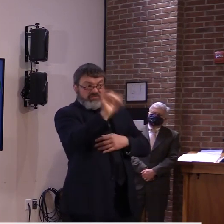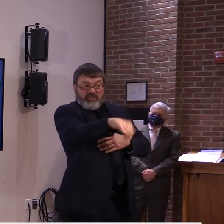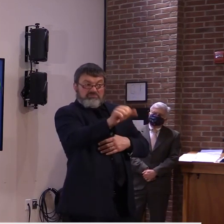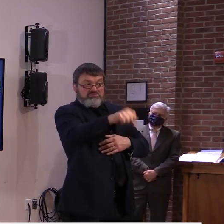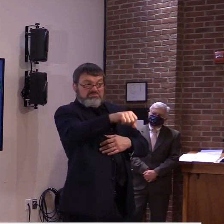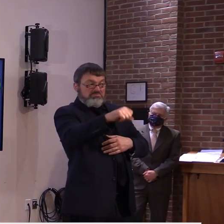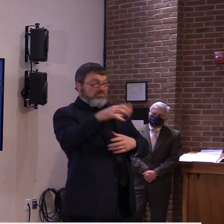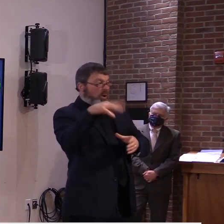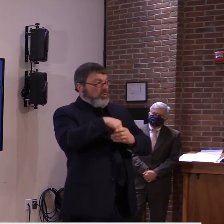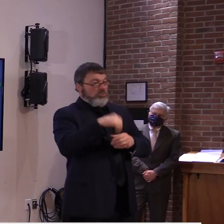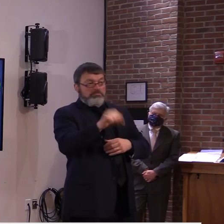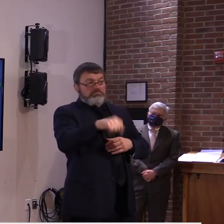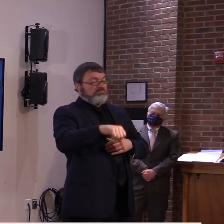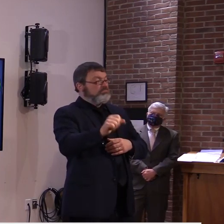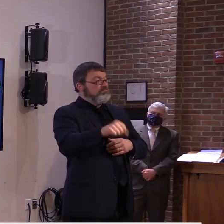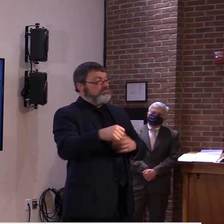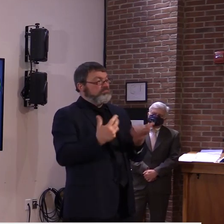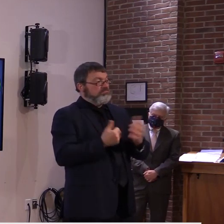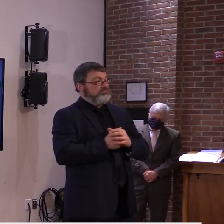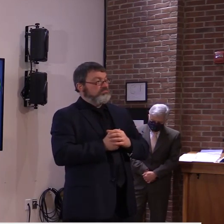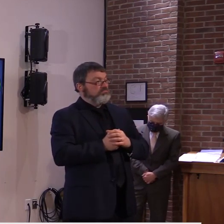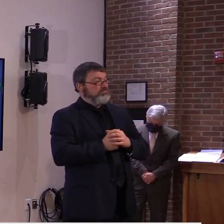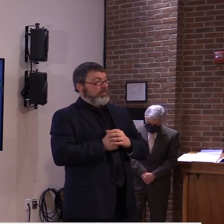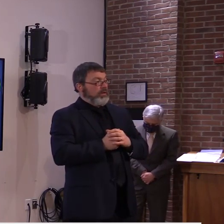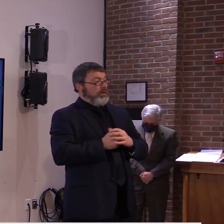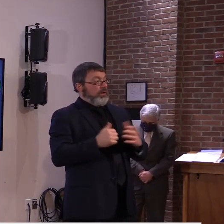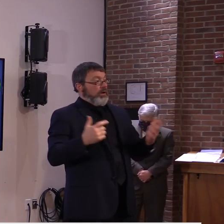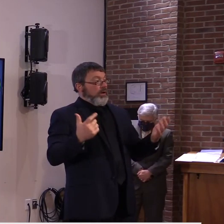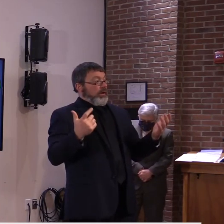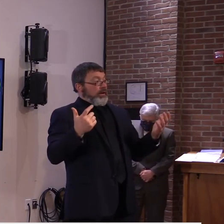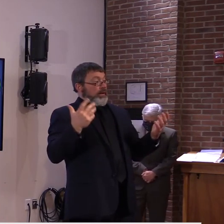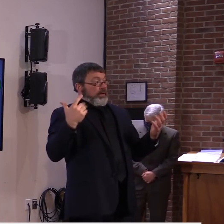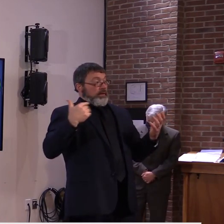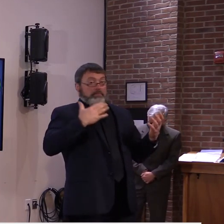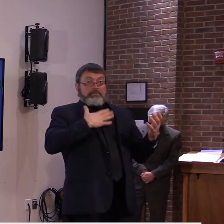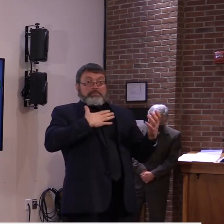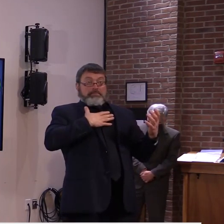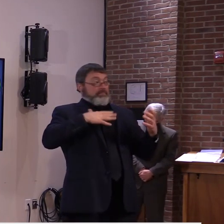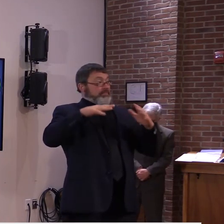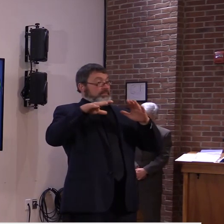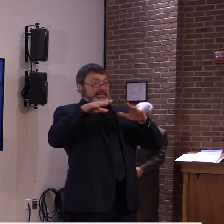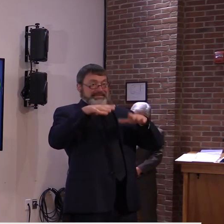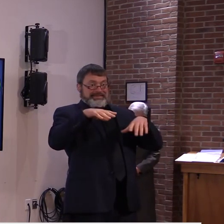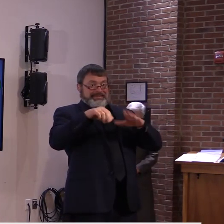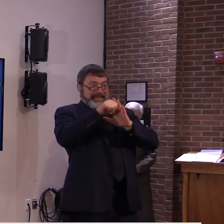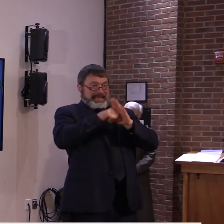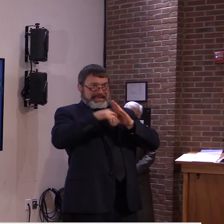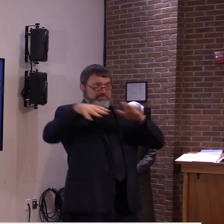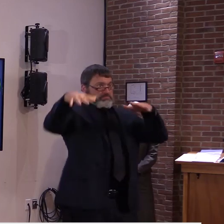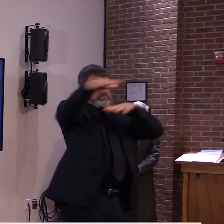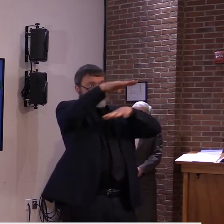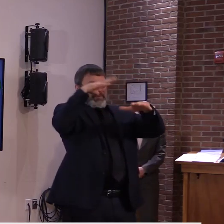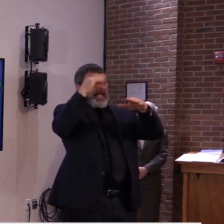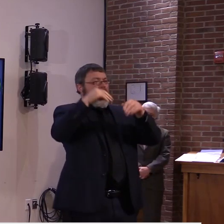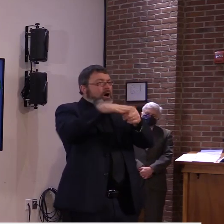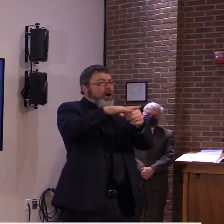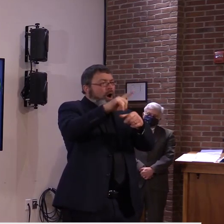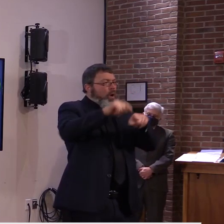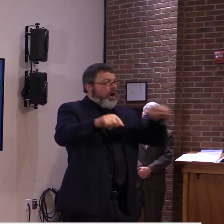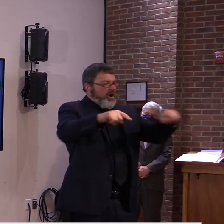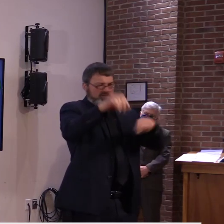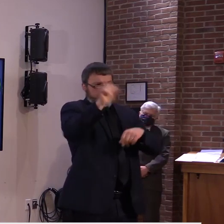easily follow to assist students and give them the help they need? Yeah, I think it'll be some of all of the above. I think there'll be a delineation of